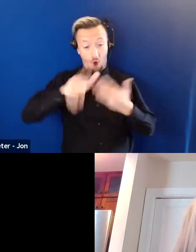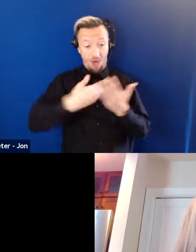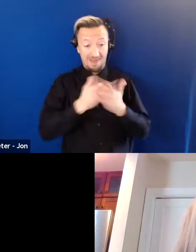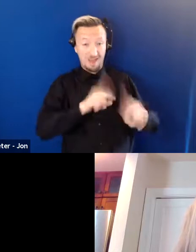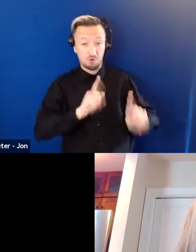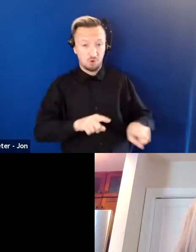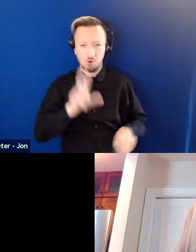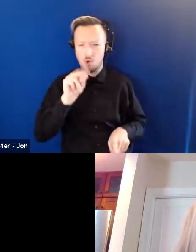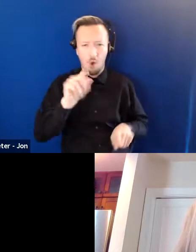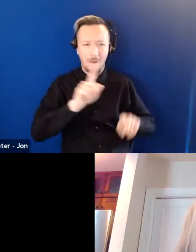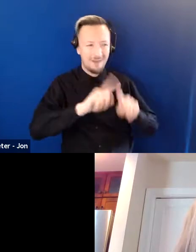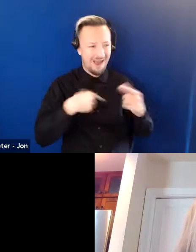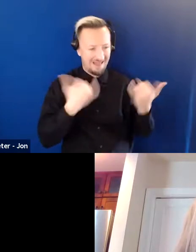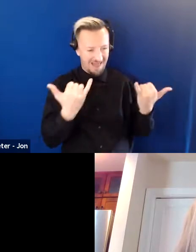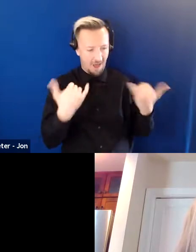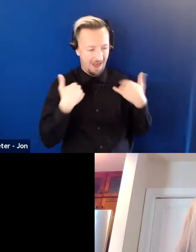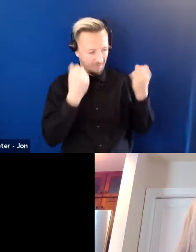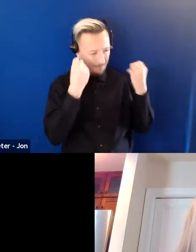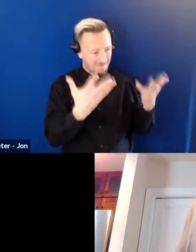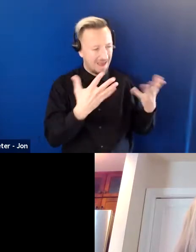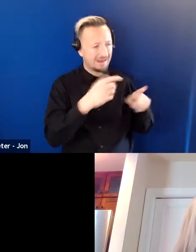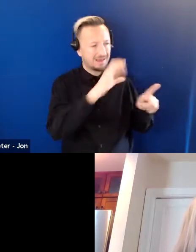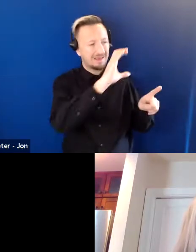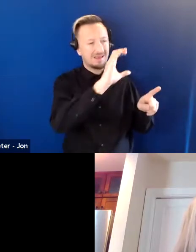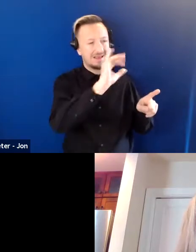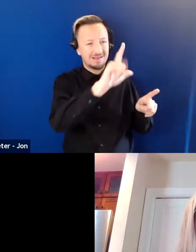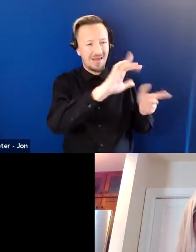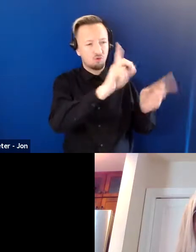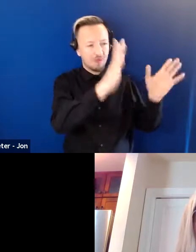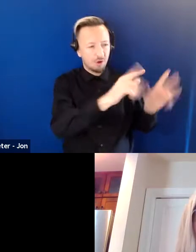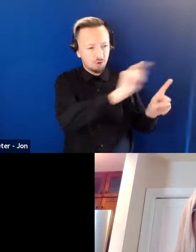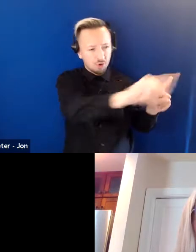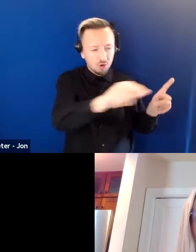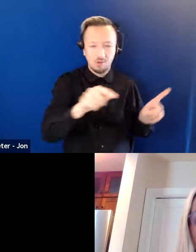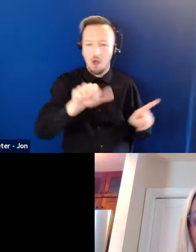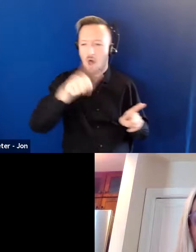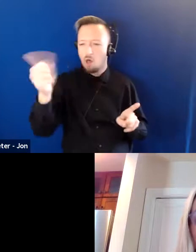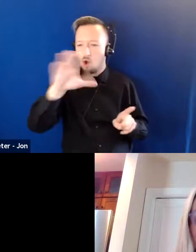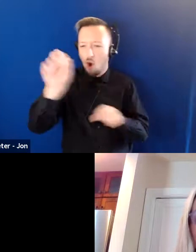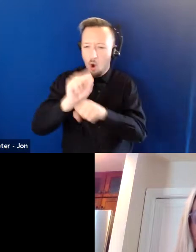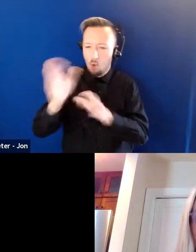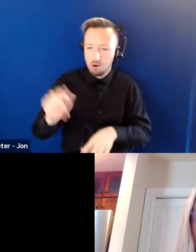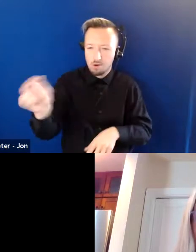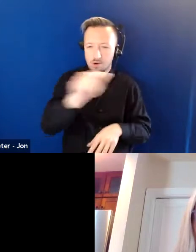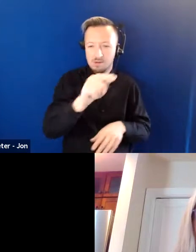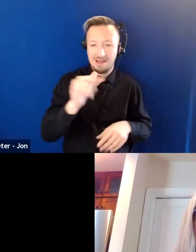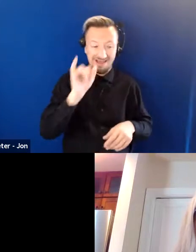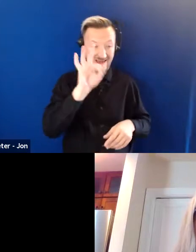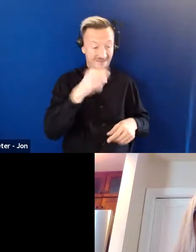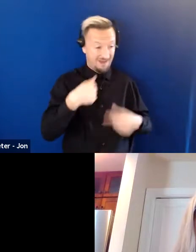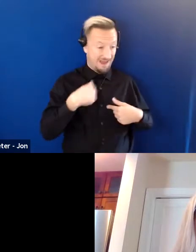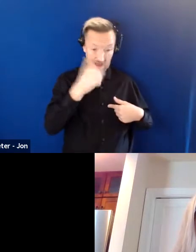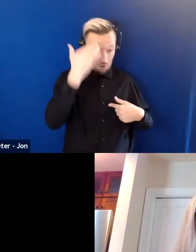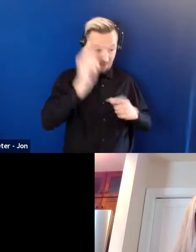center directors and colleagues where I can reach out and get that information and provide that information. So that's